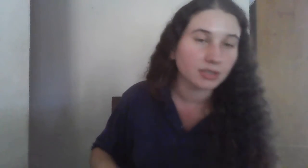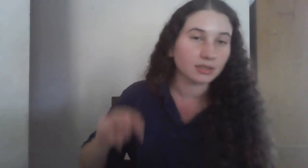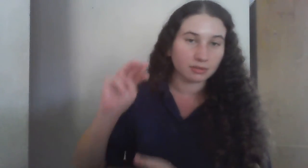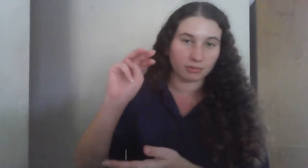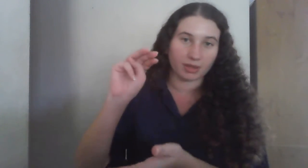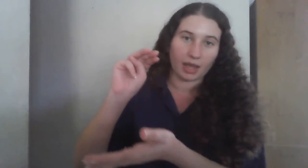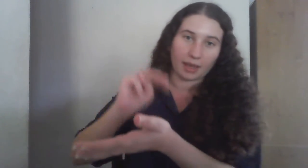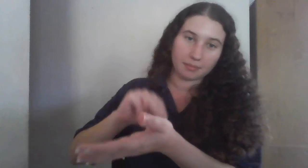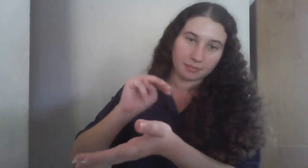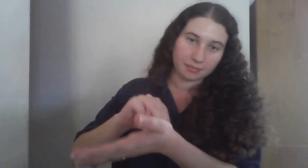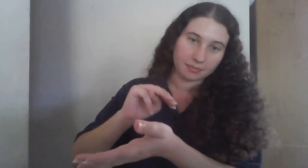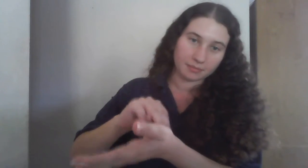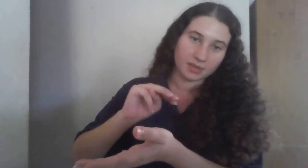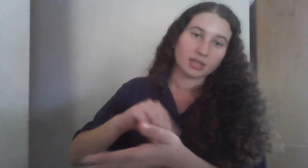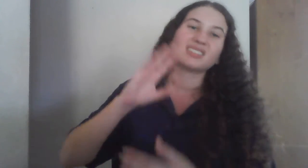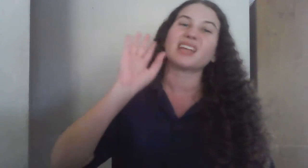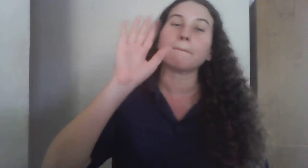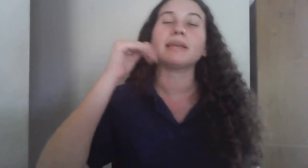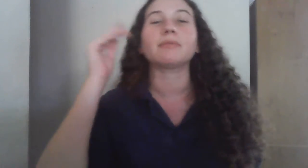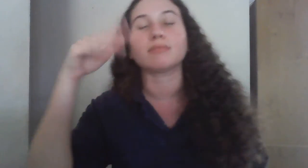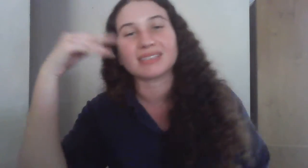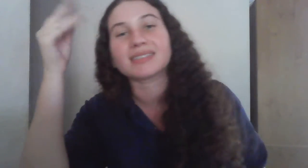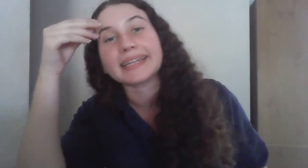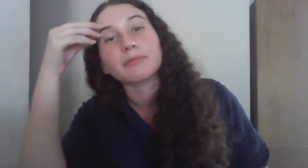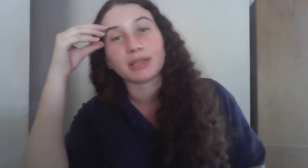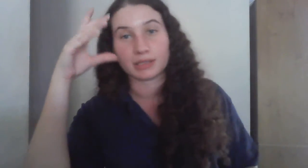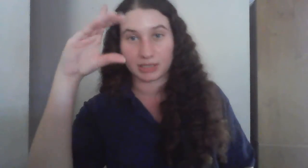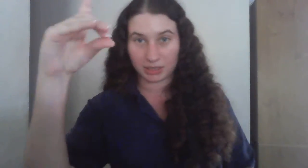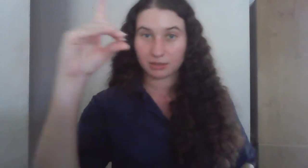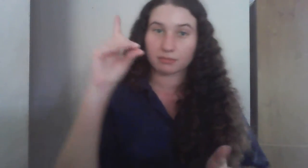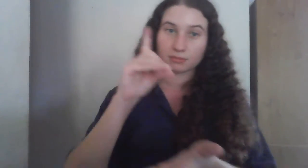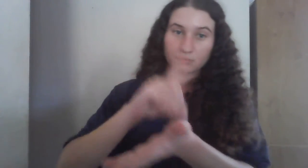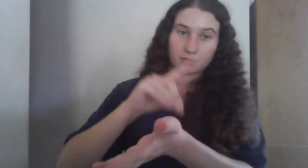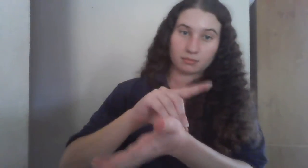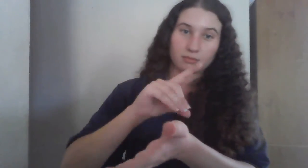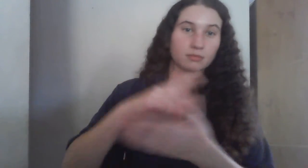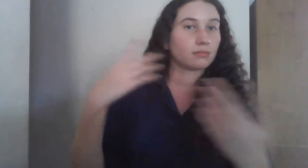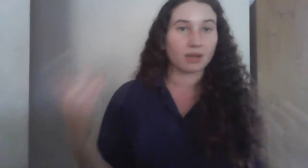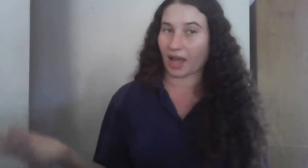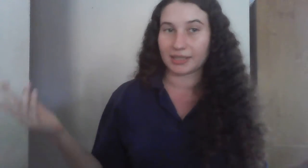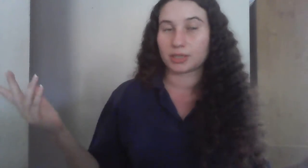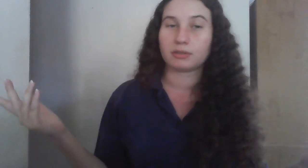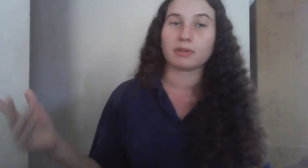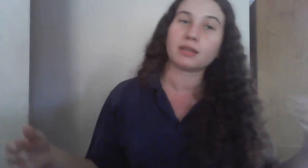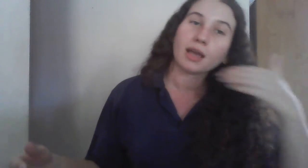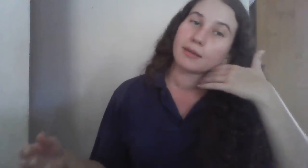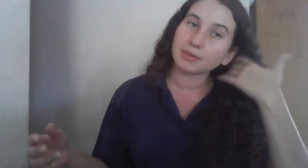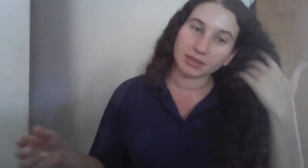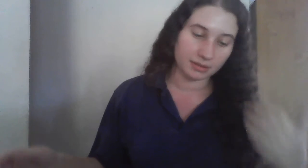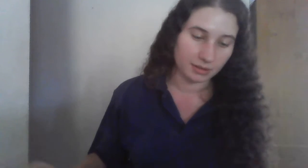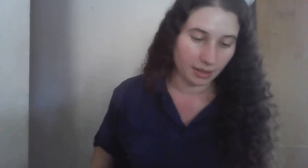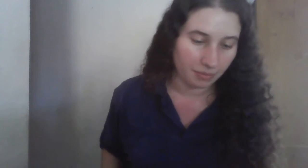Doctor with an M. Some people may sign it with a D. I do it with an M, it means the same